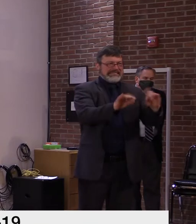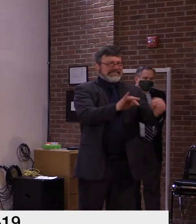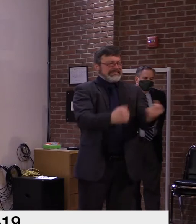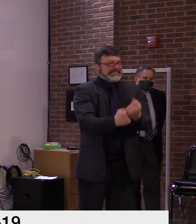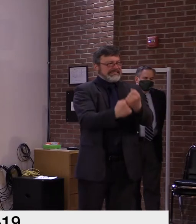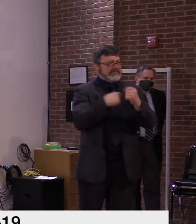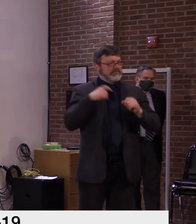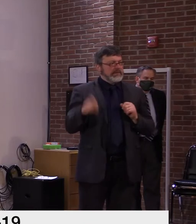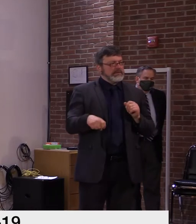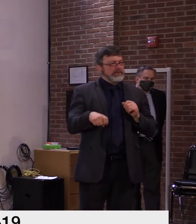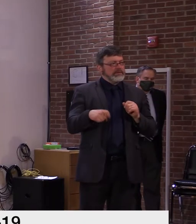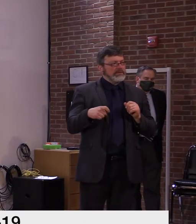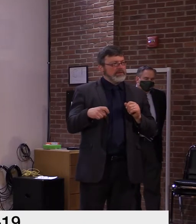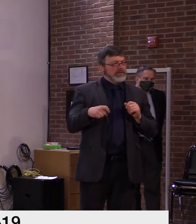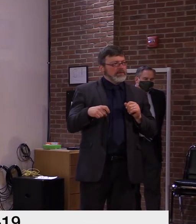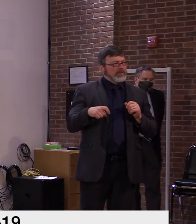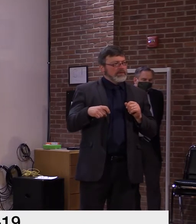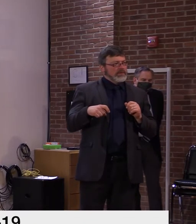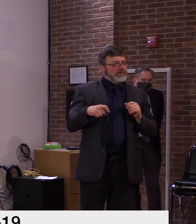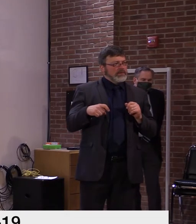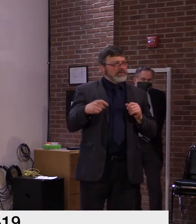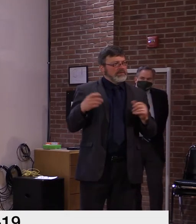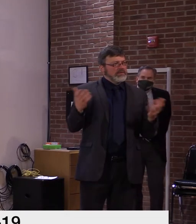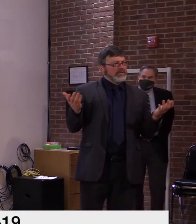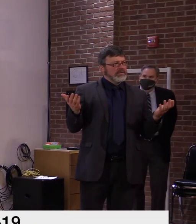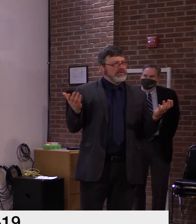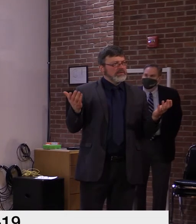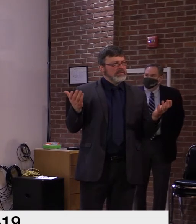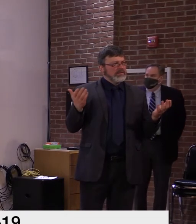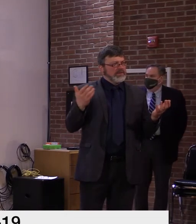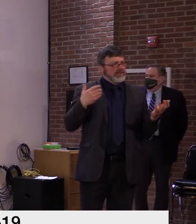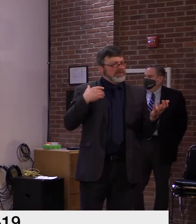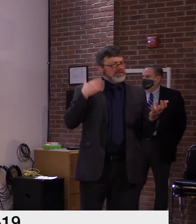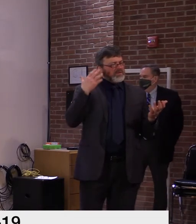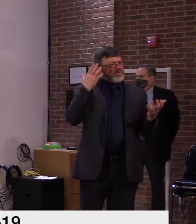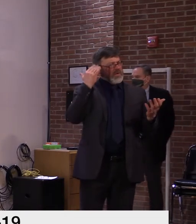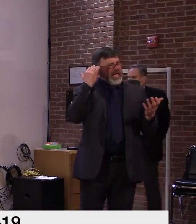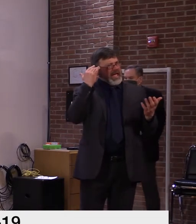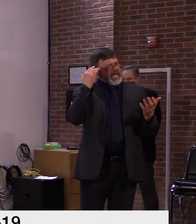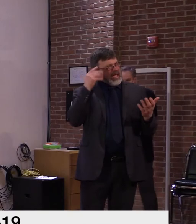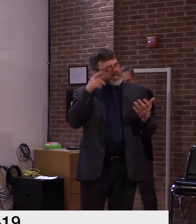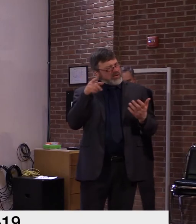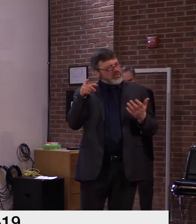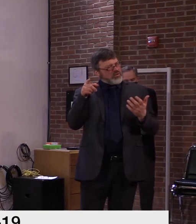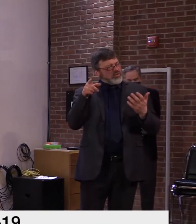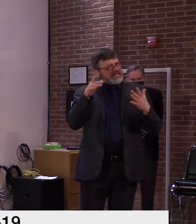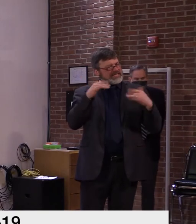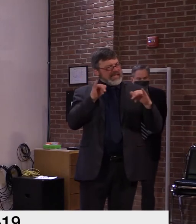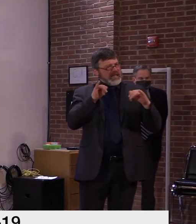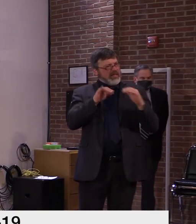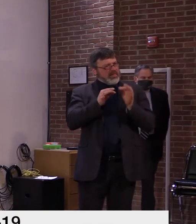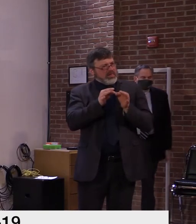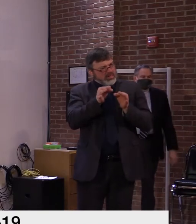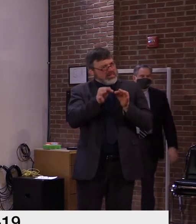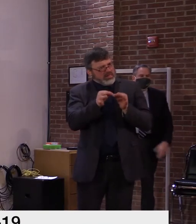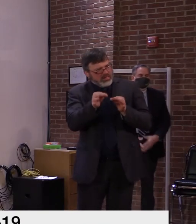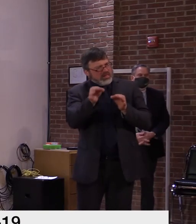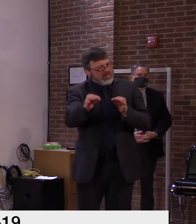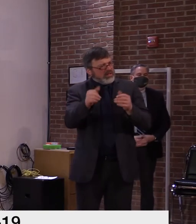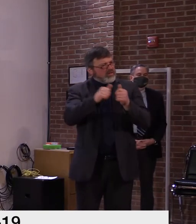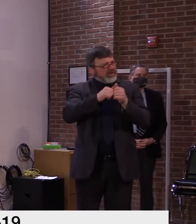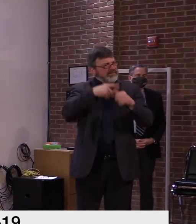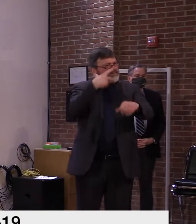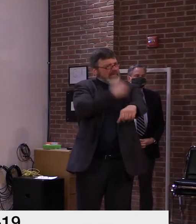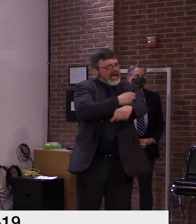to prioritize teacher immunization? Well, again, Stuart, as we've said, we had a path forward